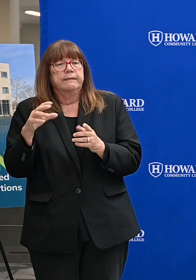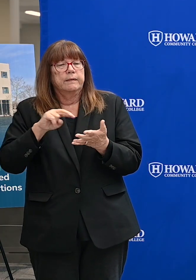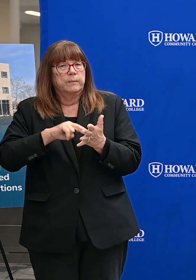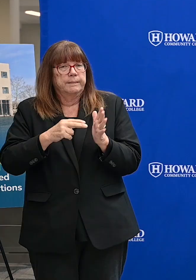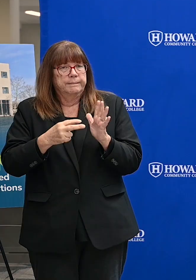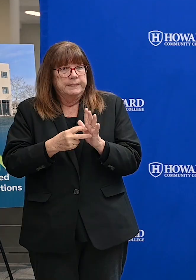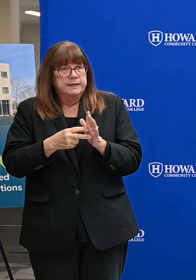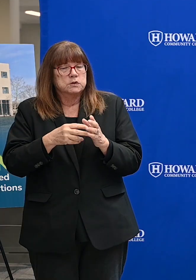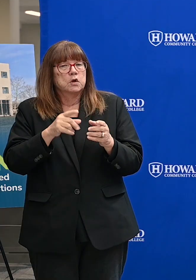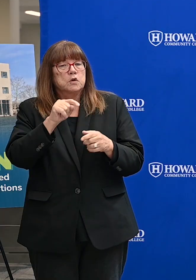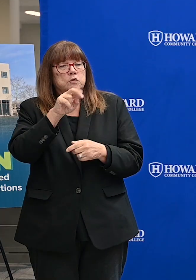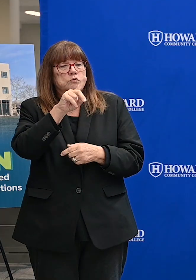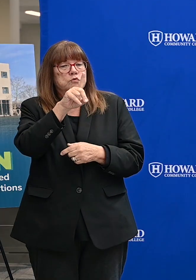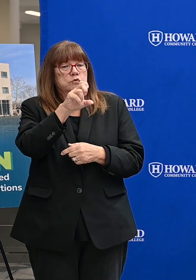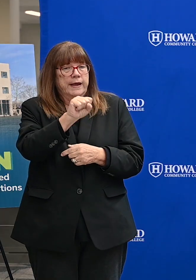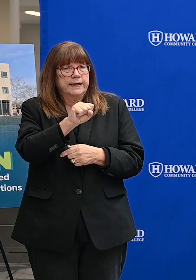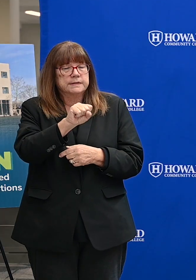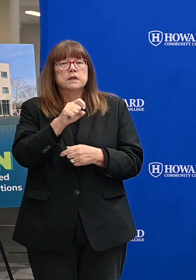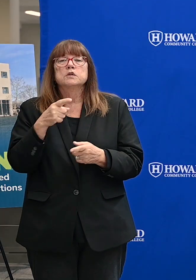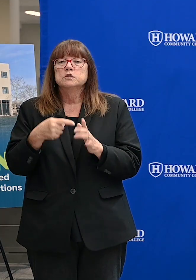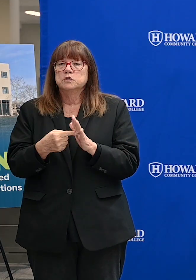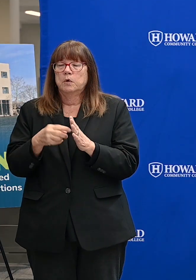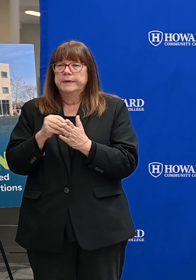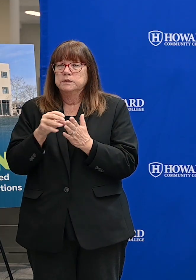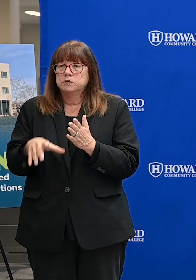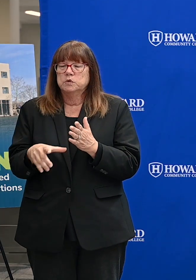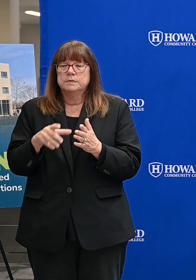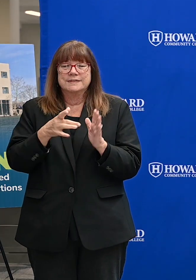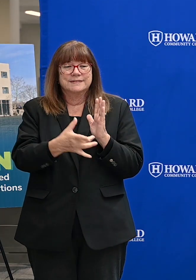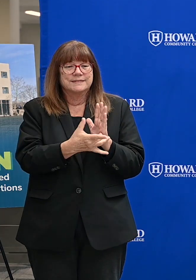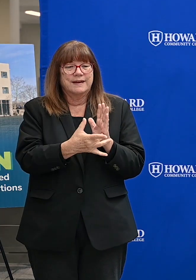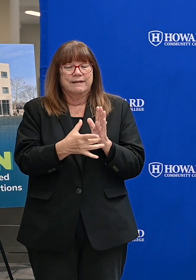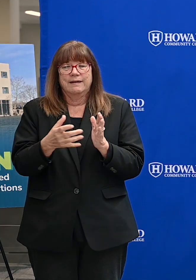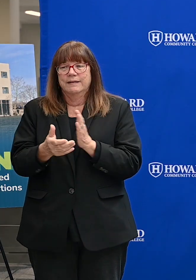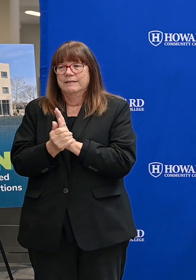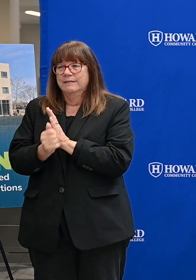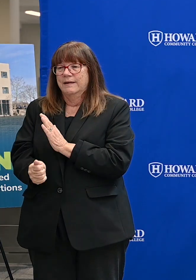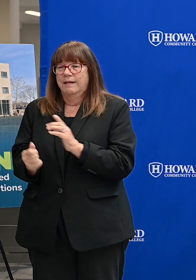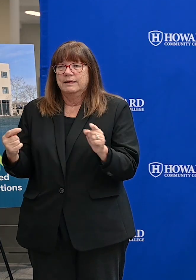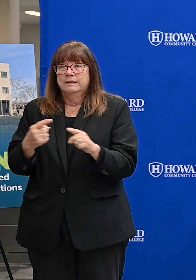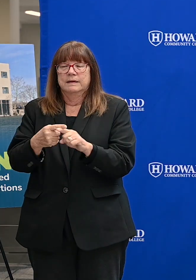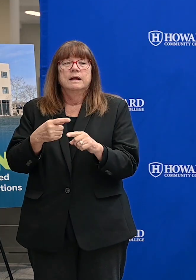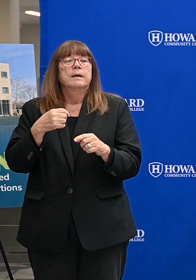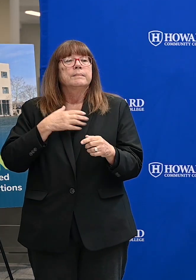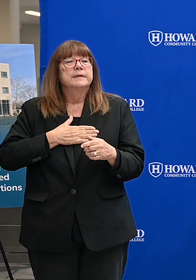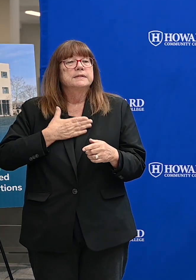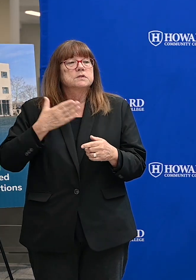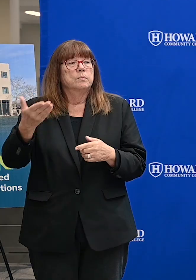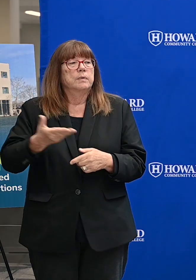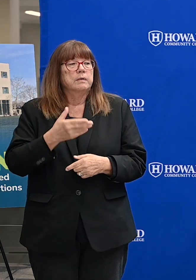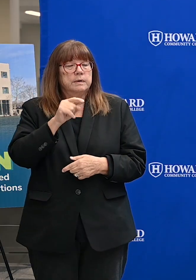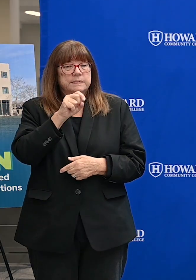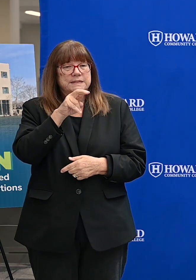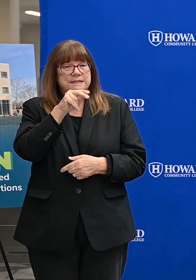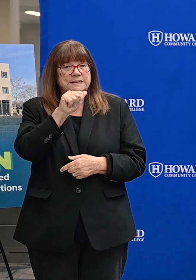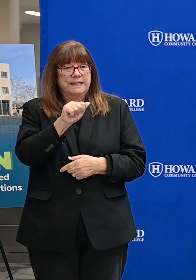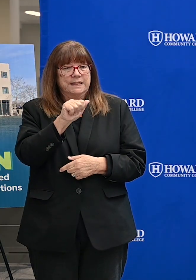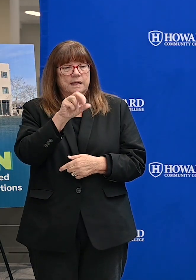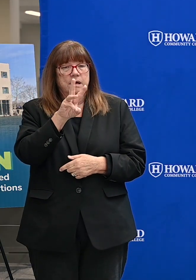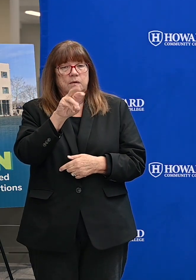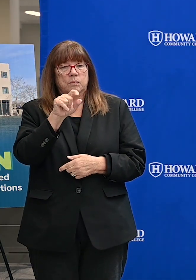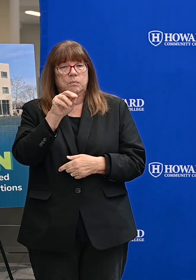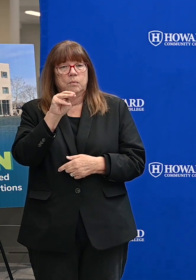students where tech and talent collide. Please welcome the CEO of T-Secure, Tina Williams-Koroma.